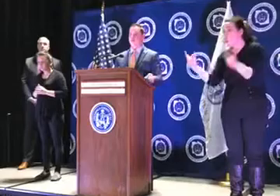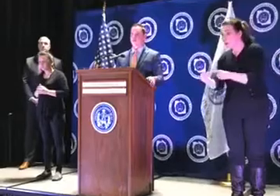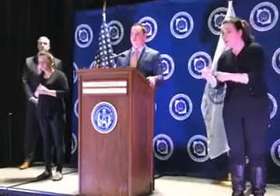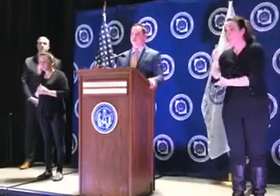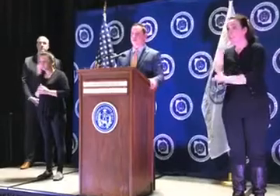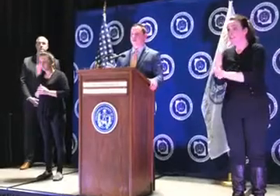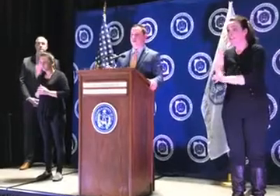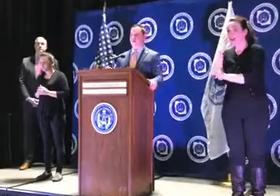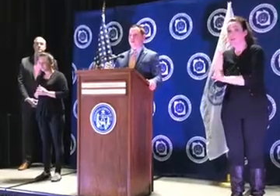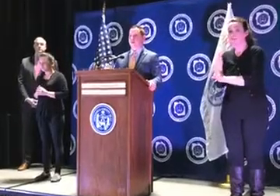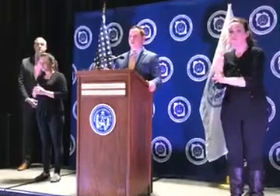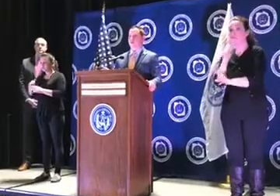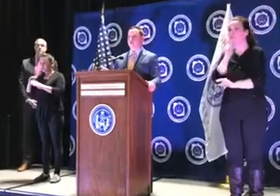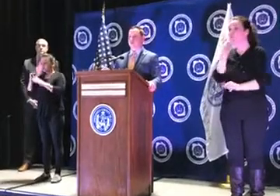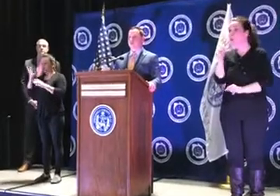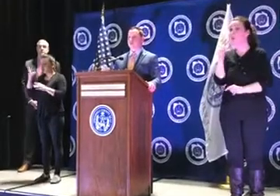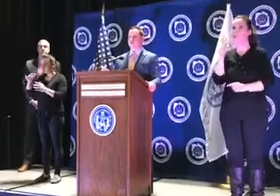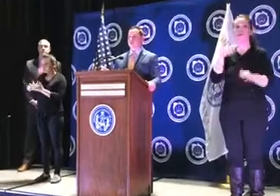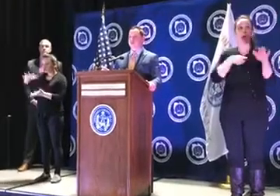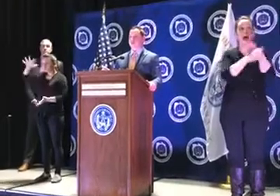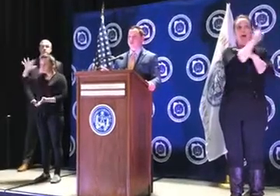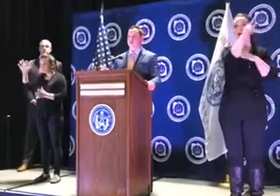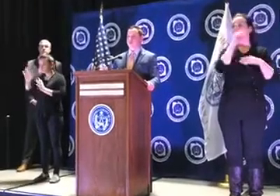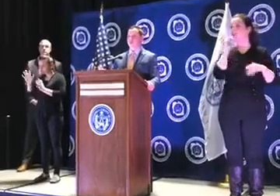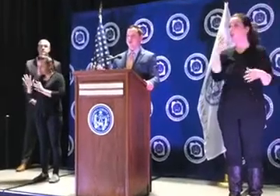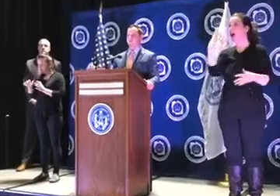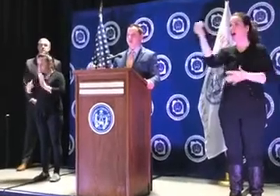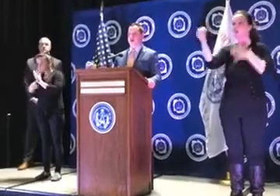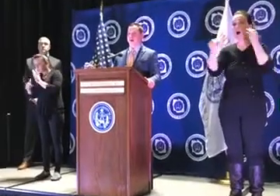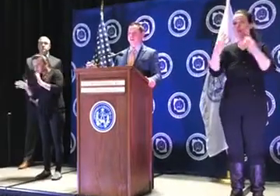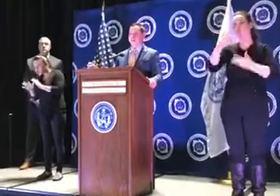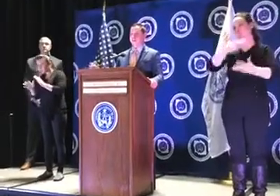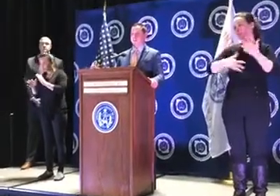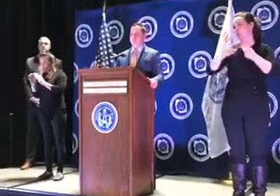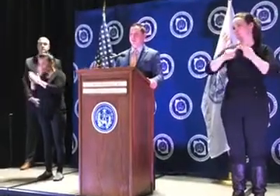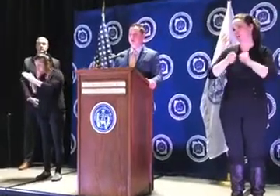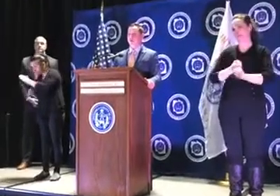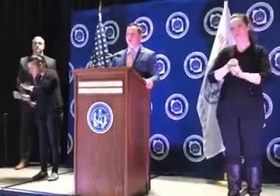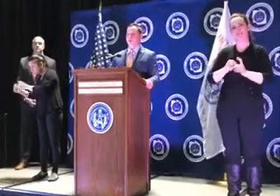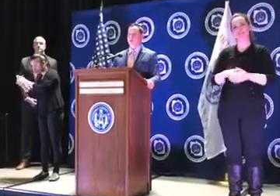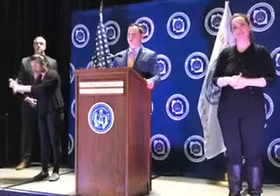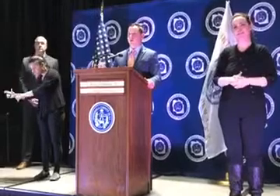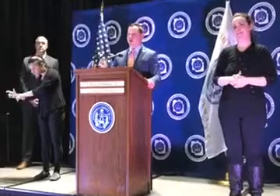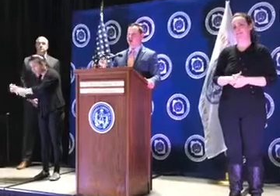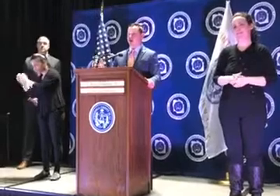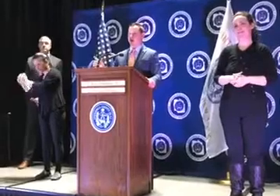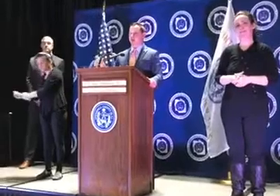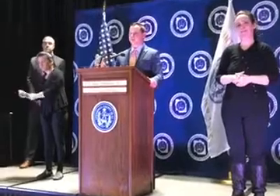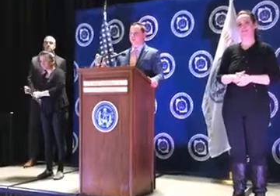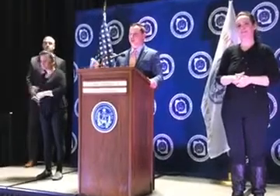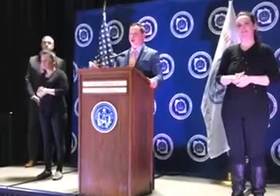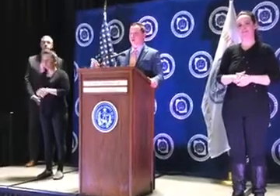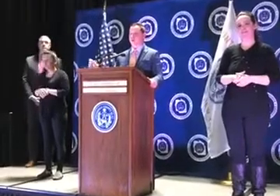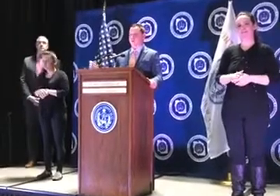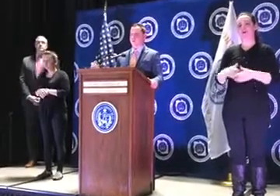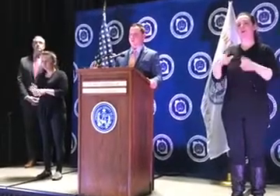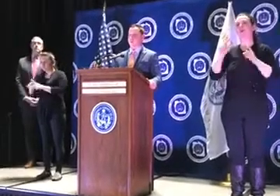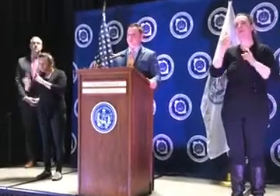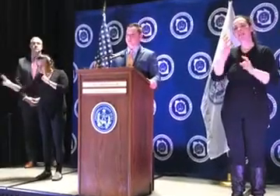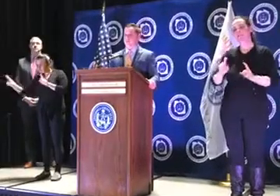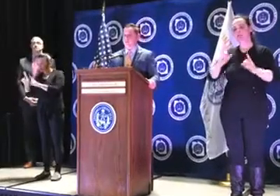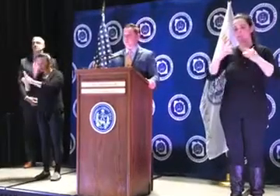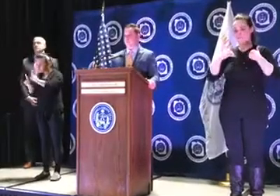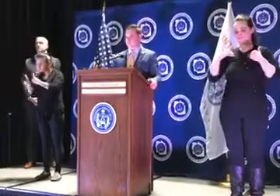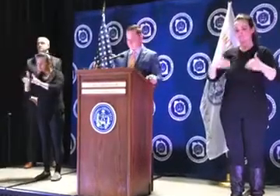distance. When somebody in the community chooses that they're above that process, we will be in this process longer than we need to